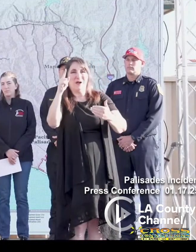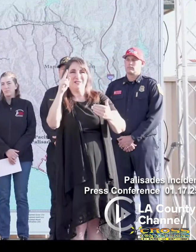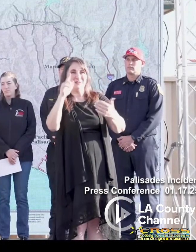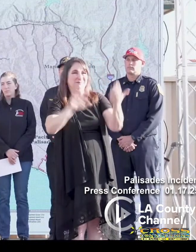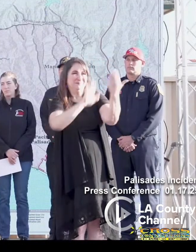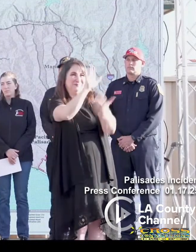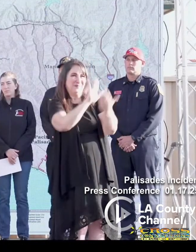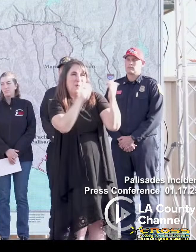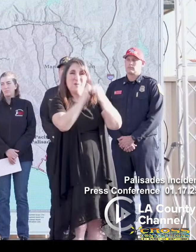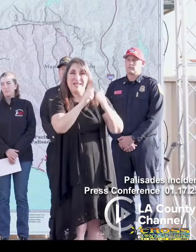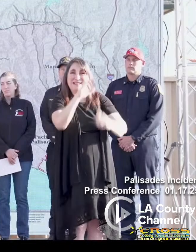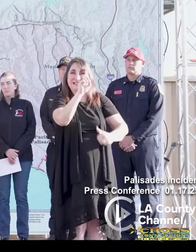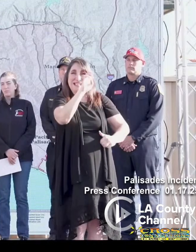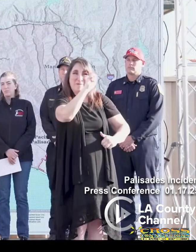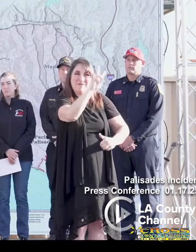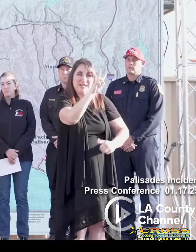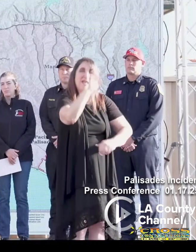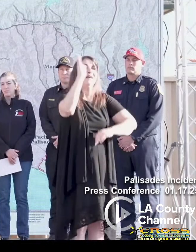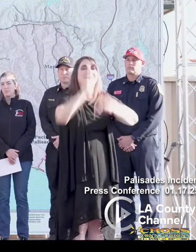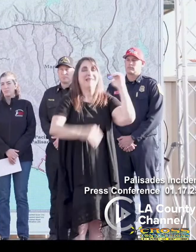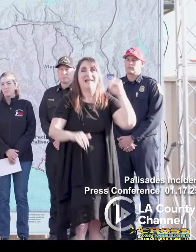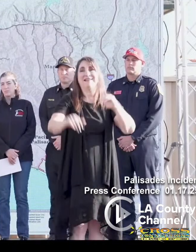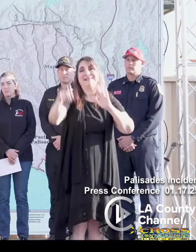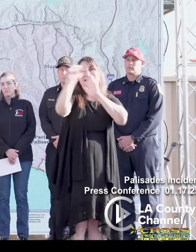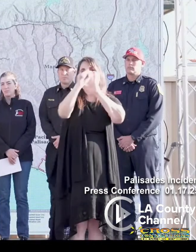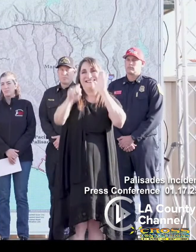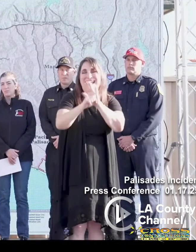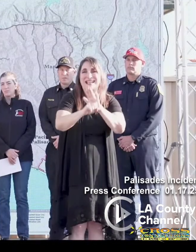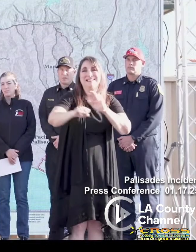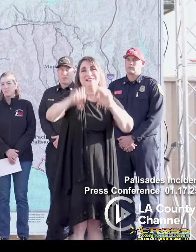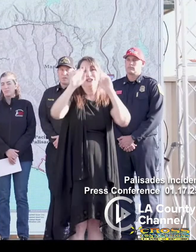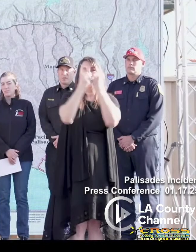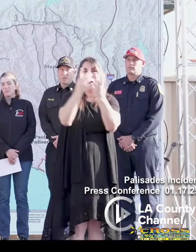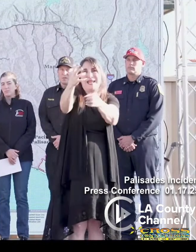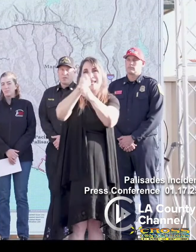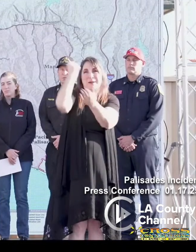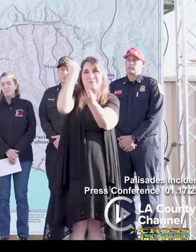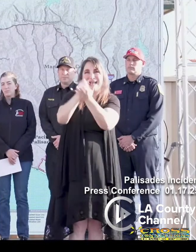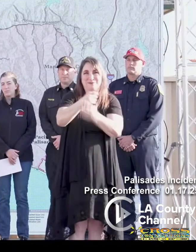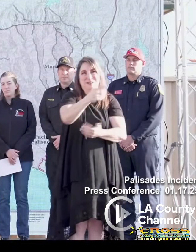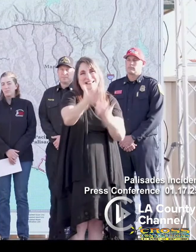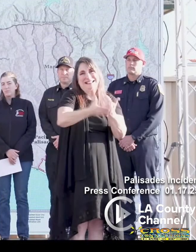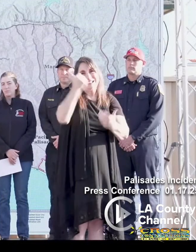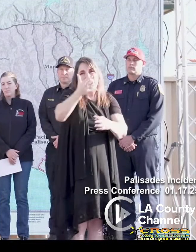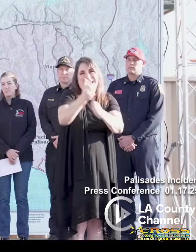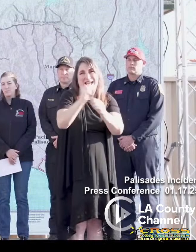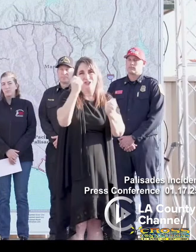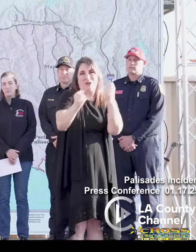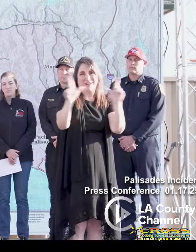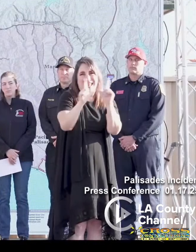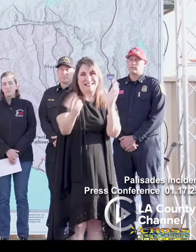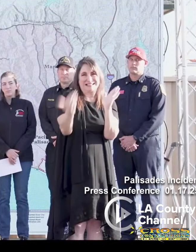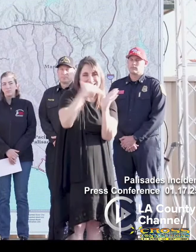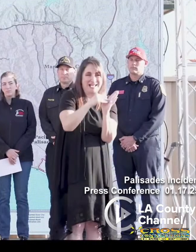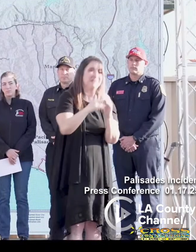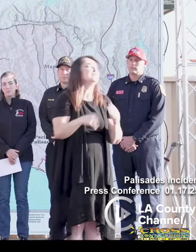Motor Vehicles than to deal with the State Department and get a passport. If you want to know about dealing with your insurance company,